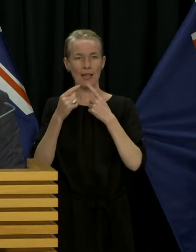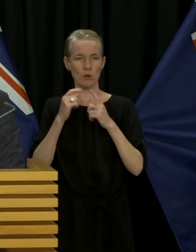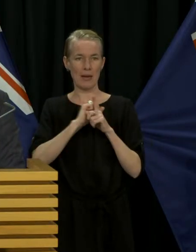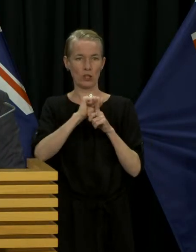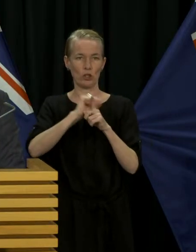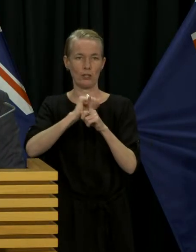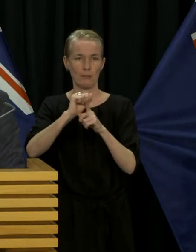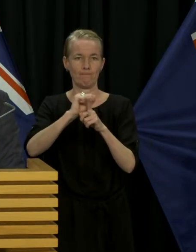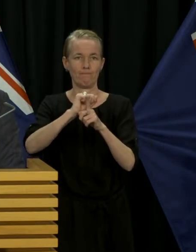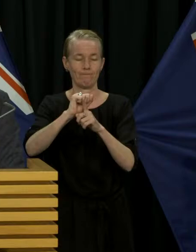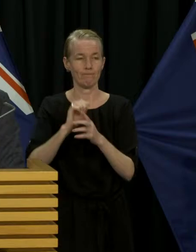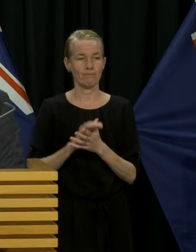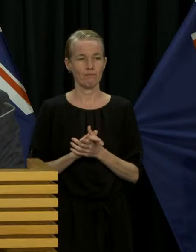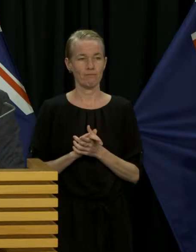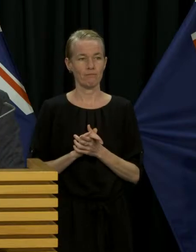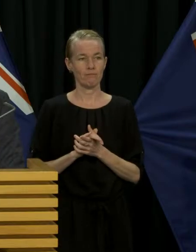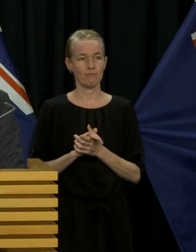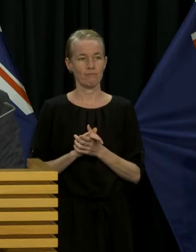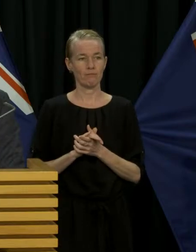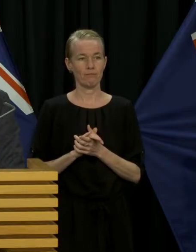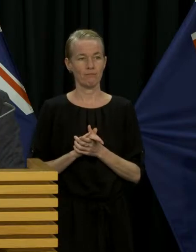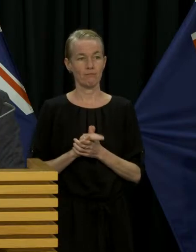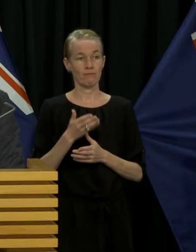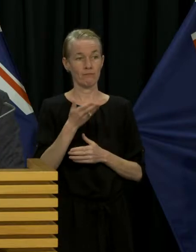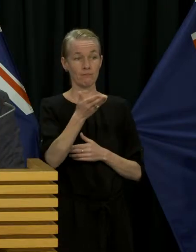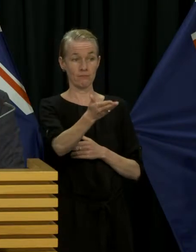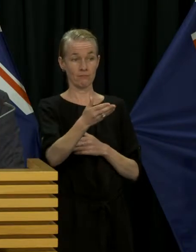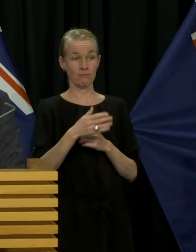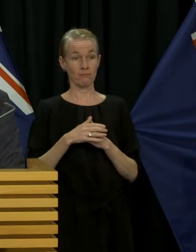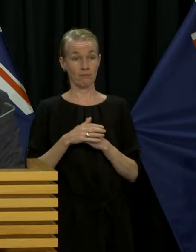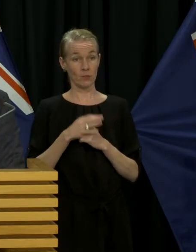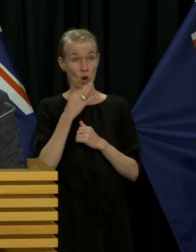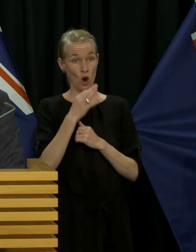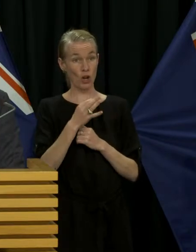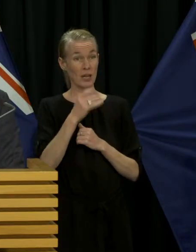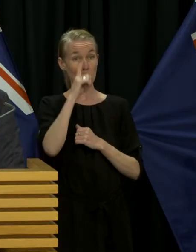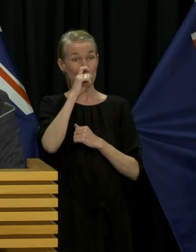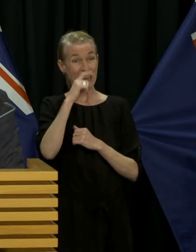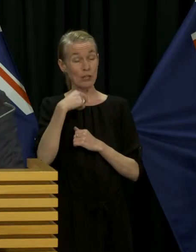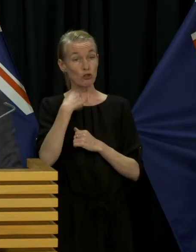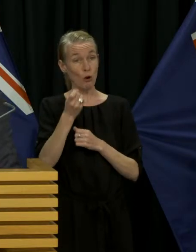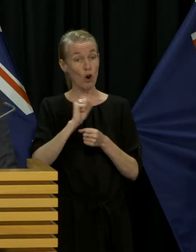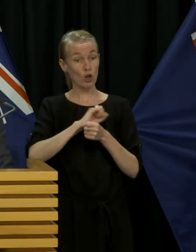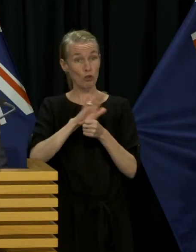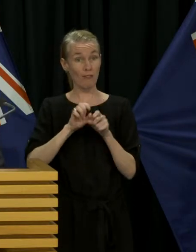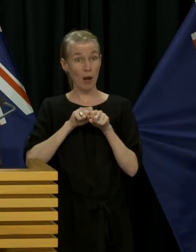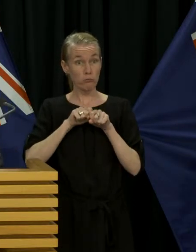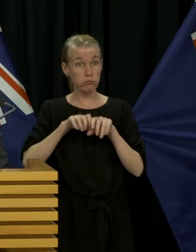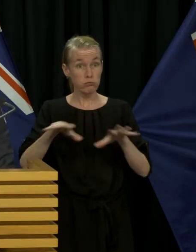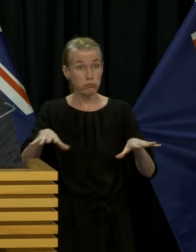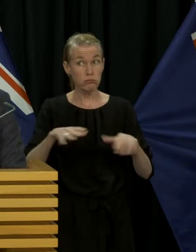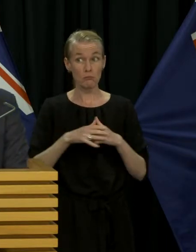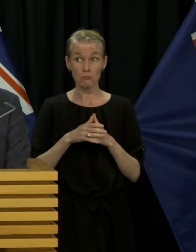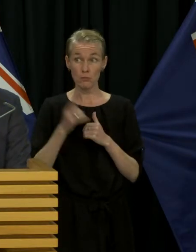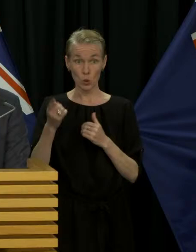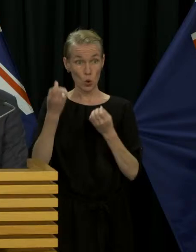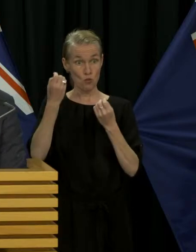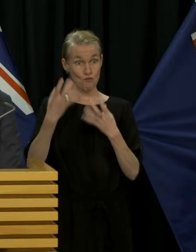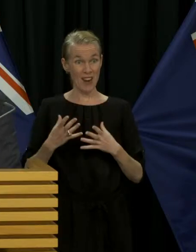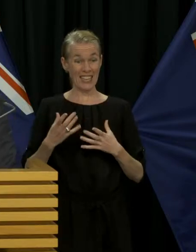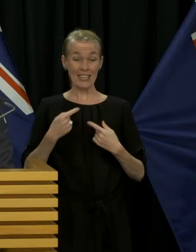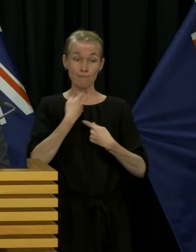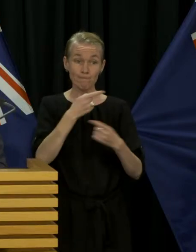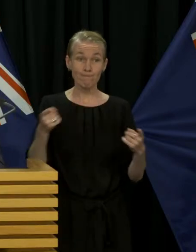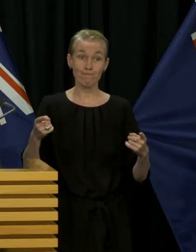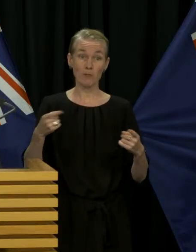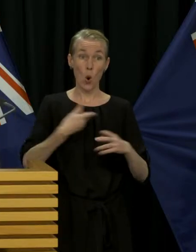community outbreak tomorrow, what planning, if any, is there for mass masking in the community? That is one of the things that the Ministry are working on,